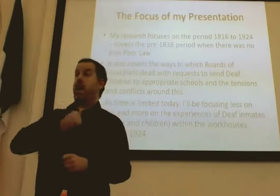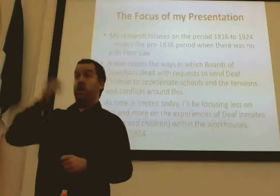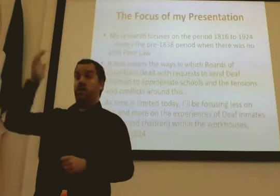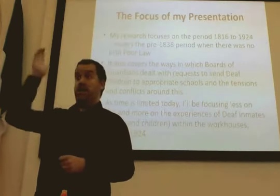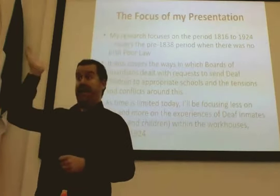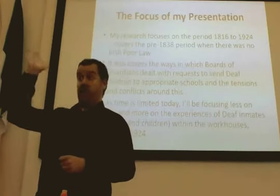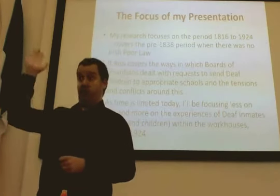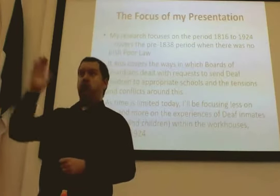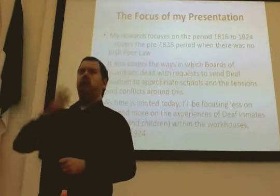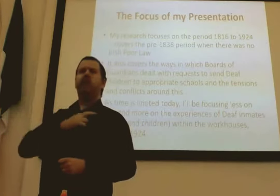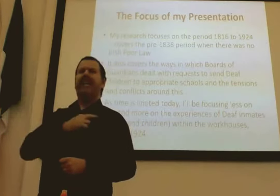So I'm going to talk about,